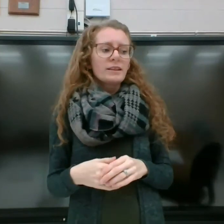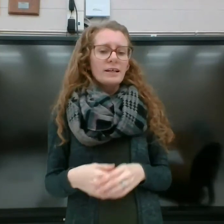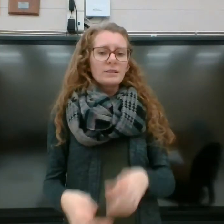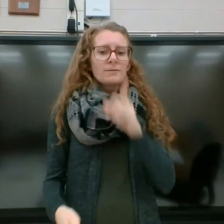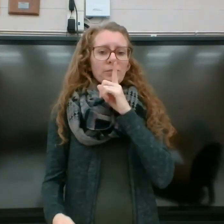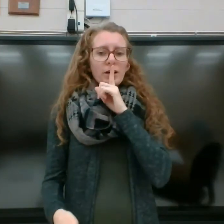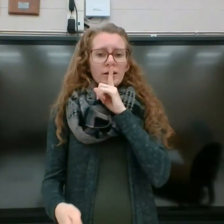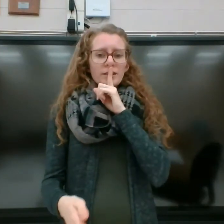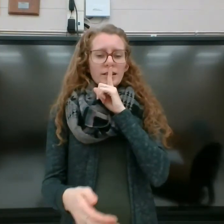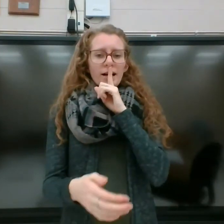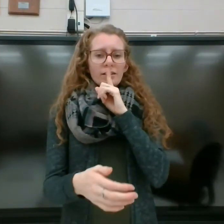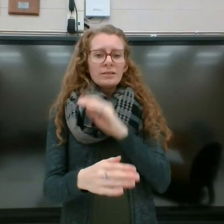this. Silent